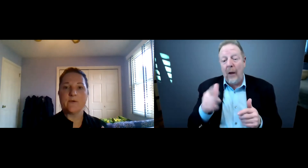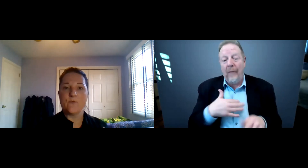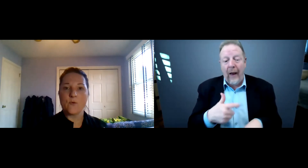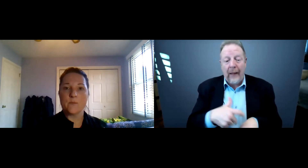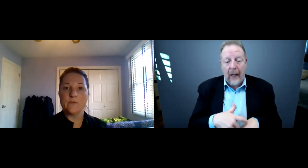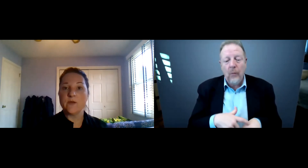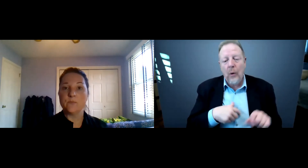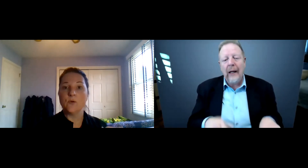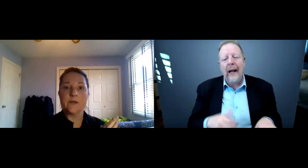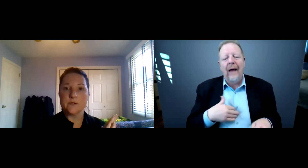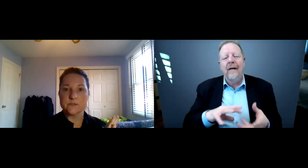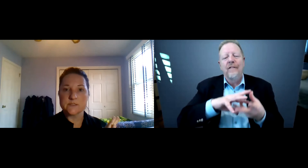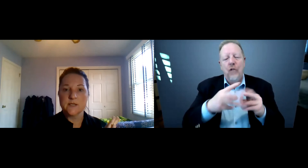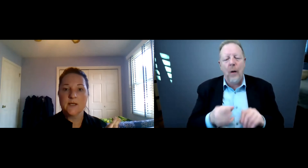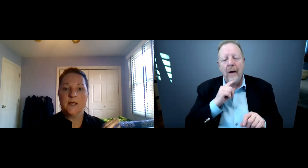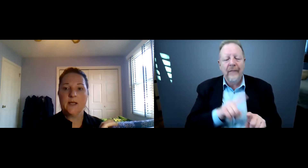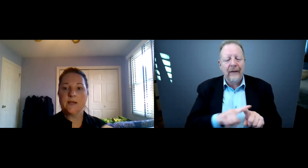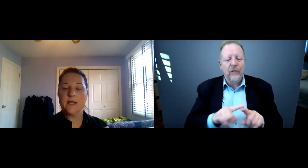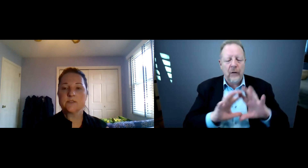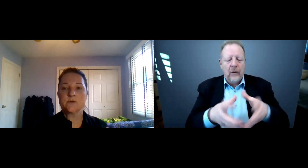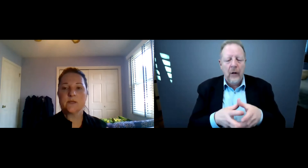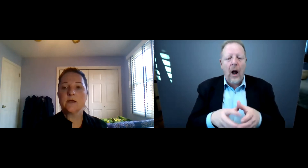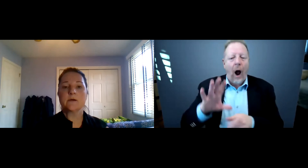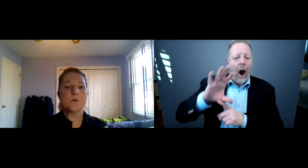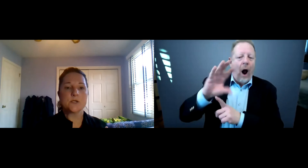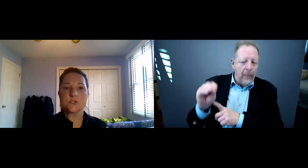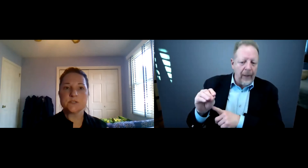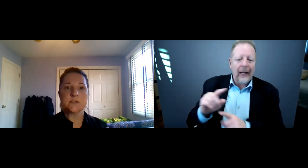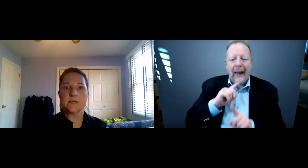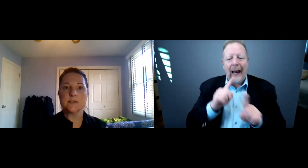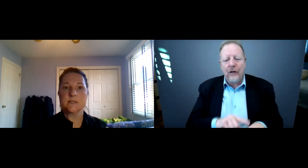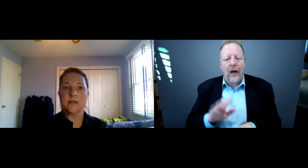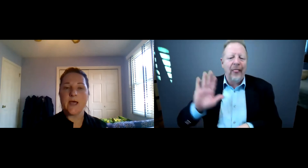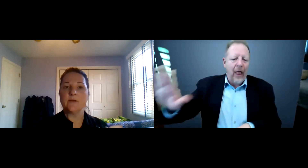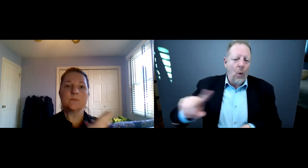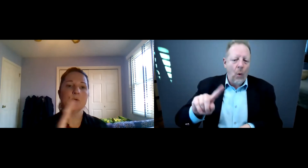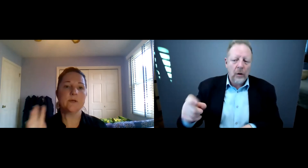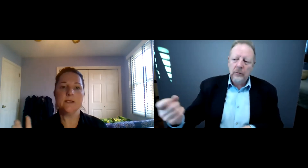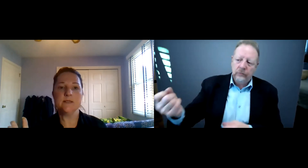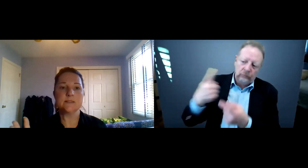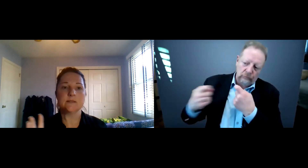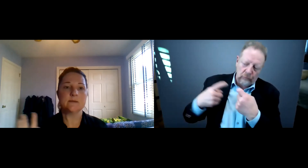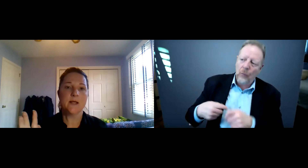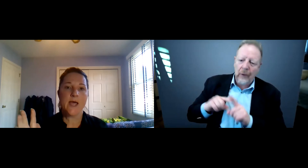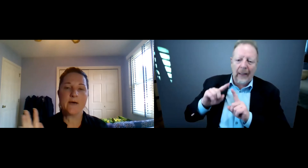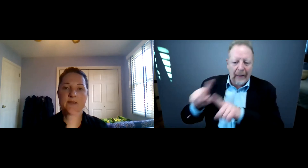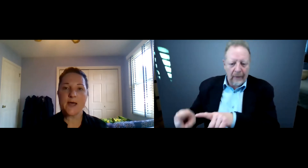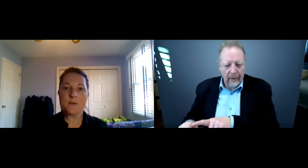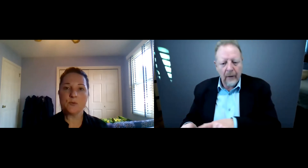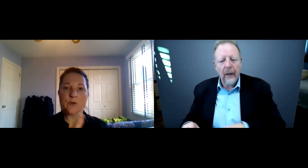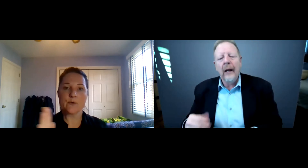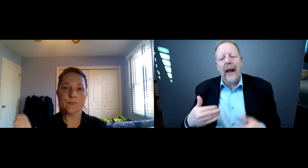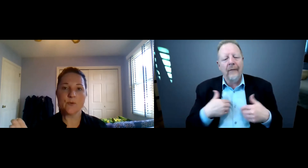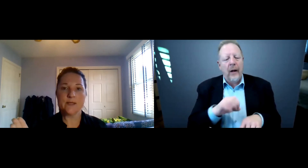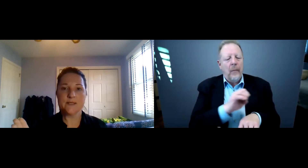then we have a forum of employers and answering their questions and things, and having employees and having